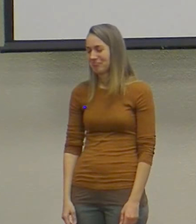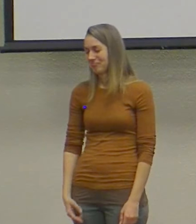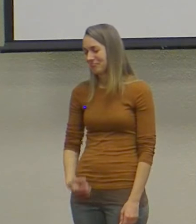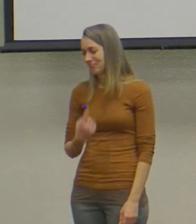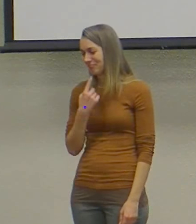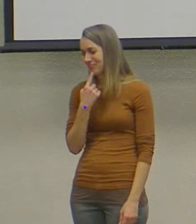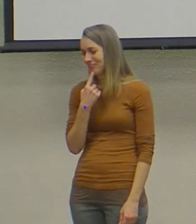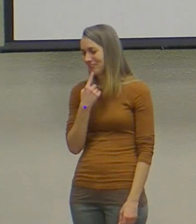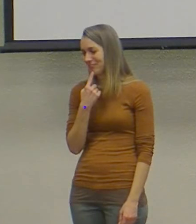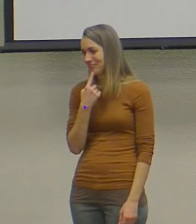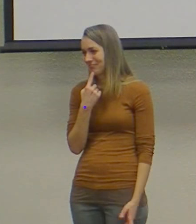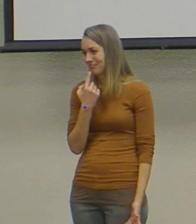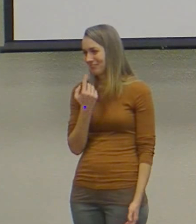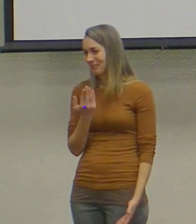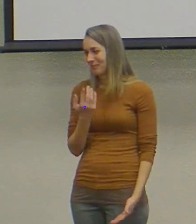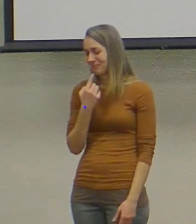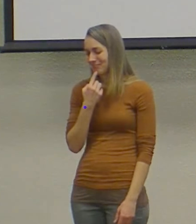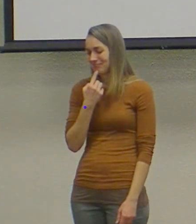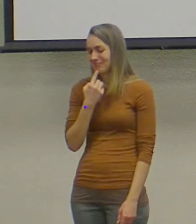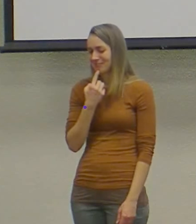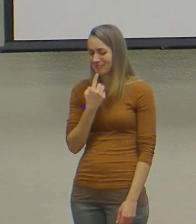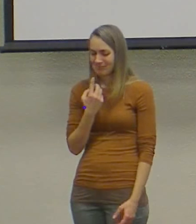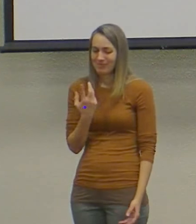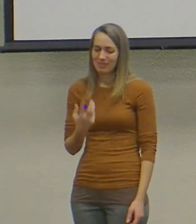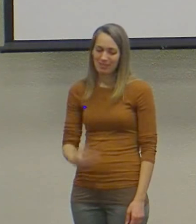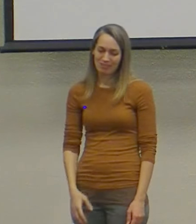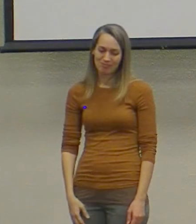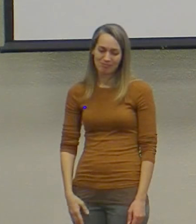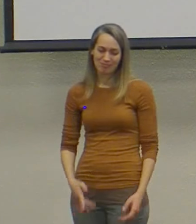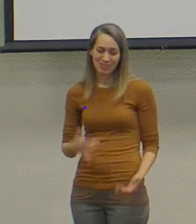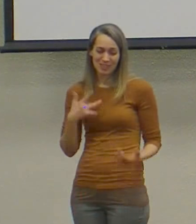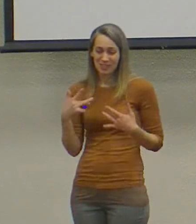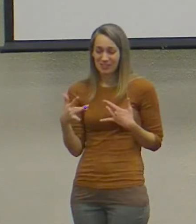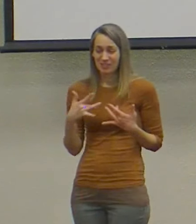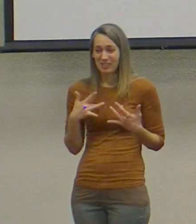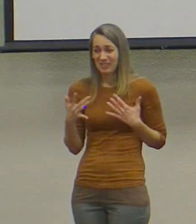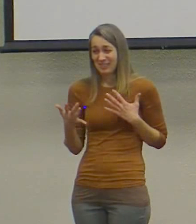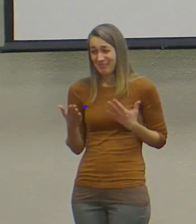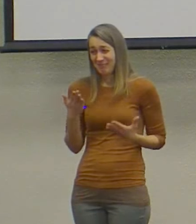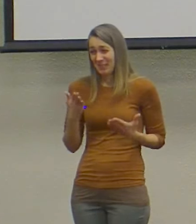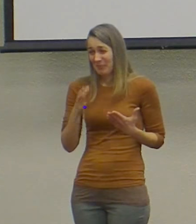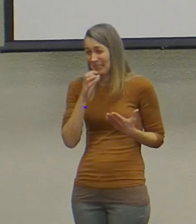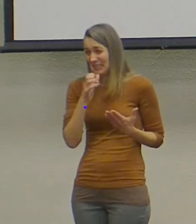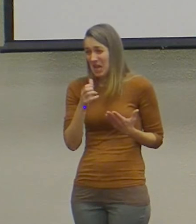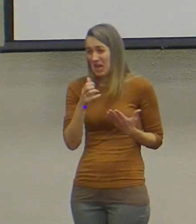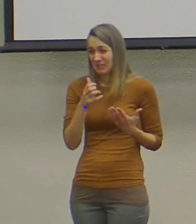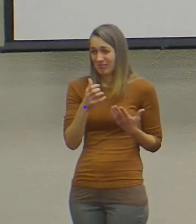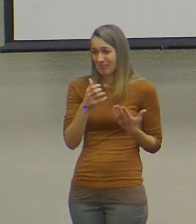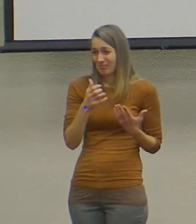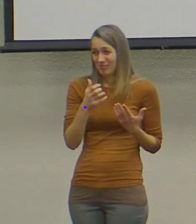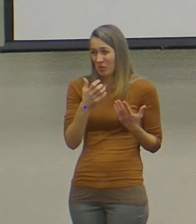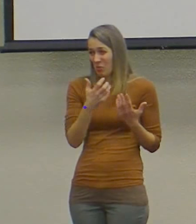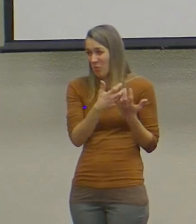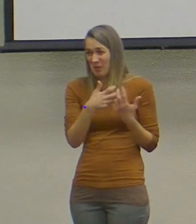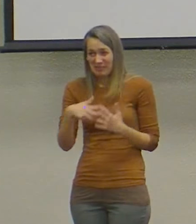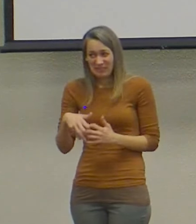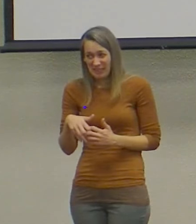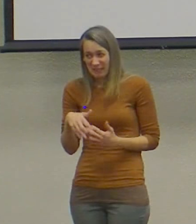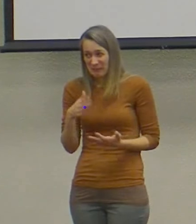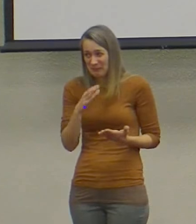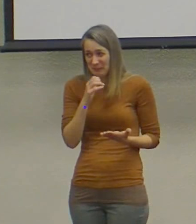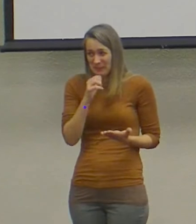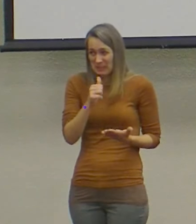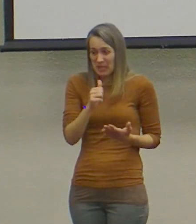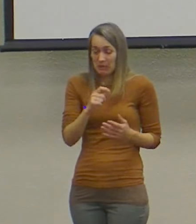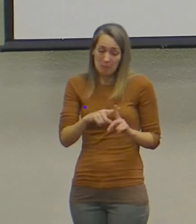Perhaps a little resignation and a concern that this might not work out for him, although it will work